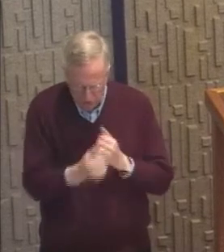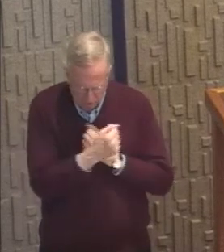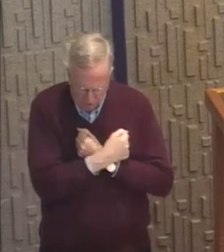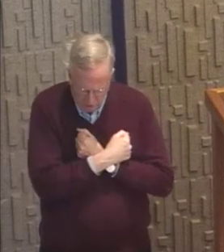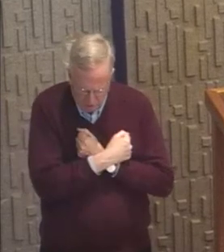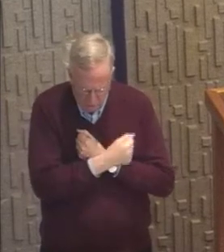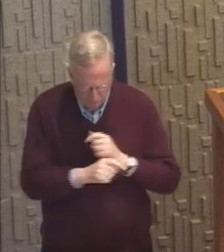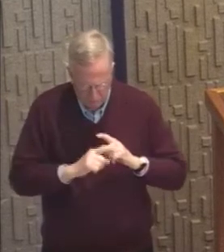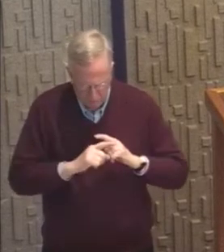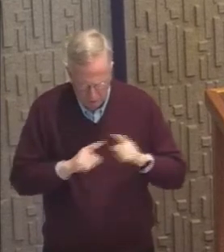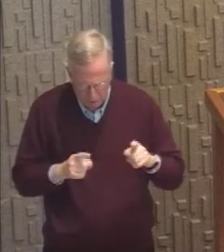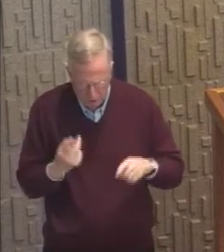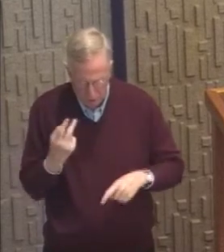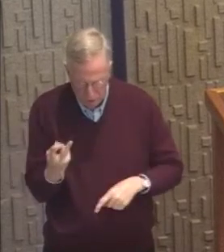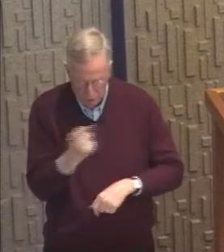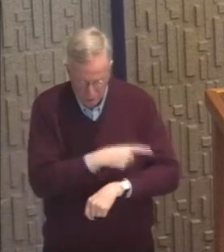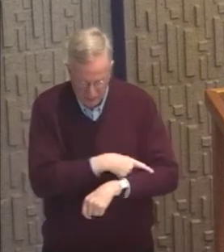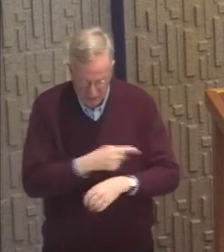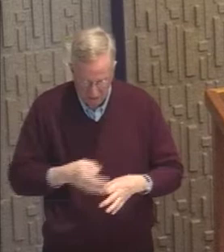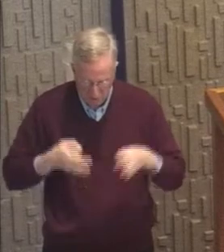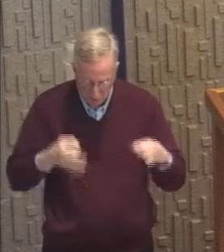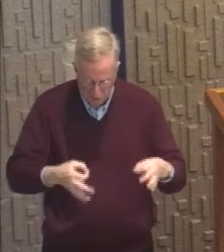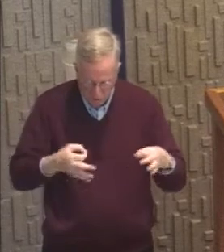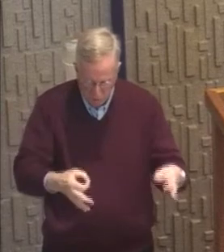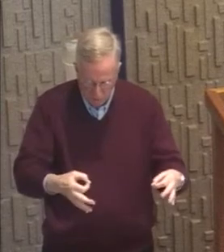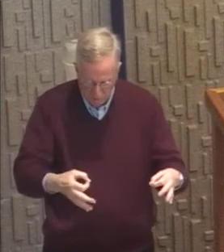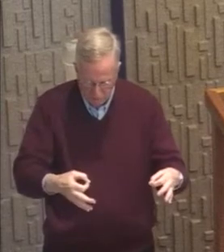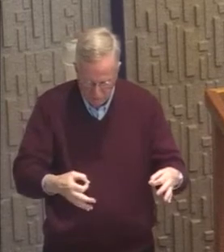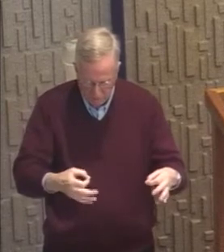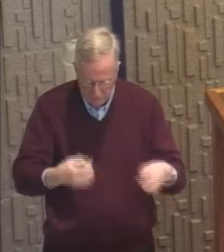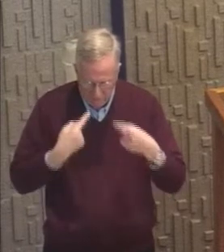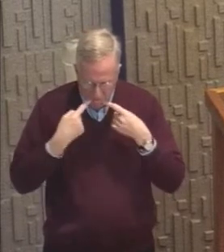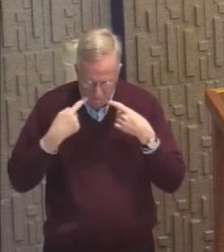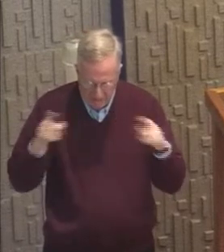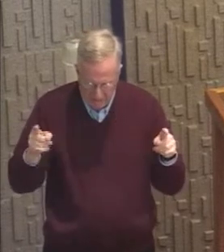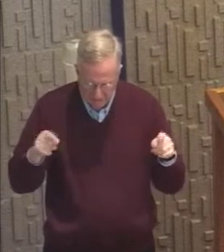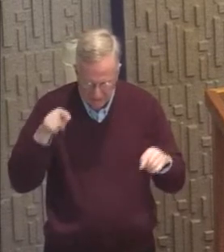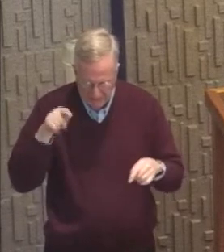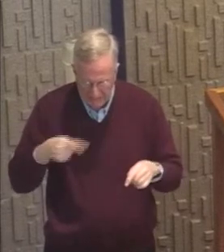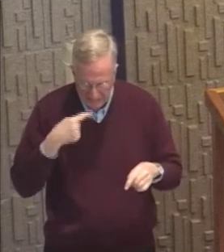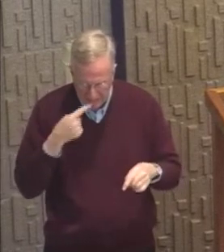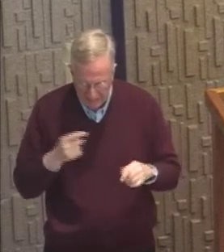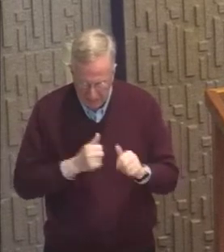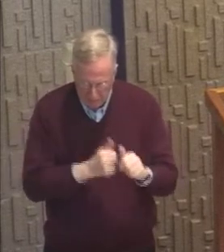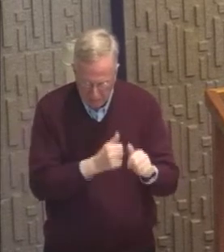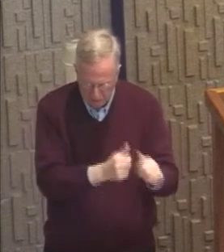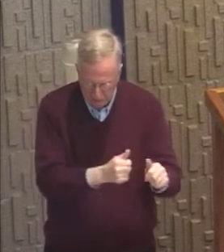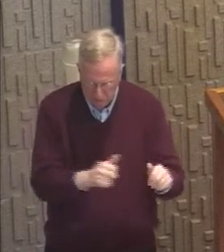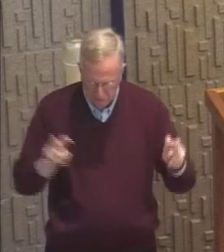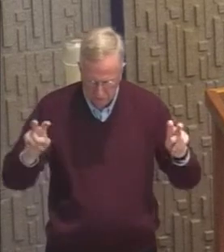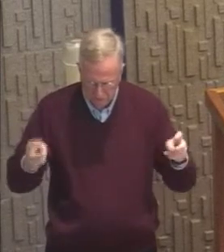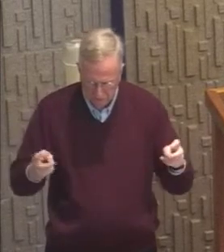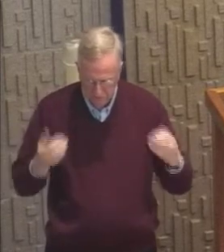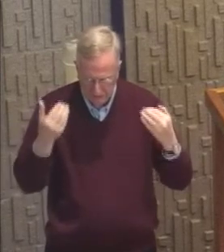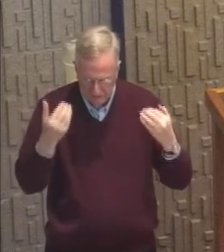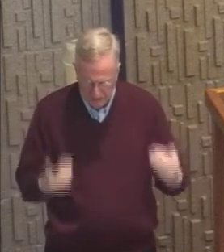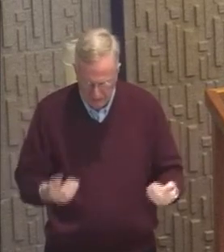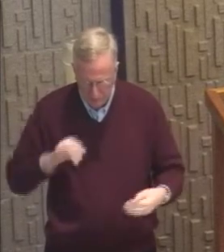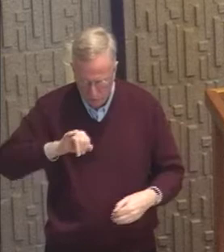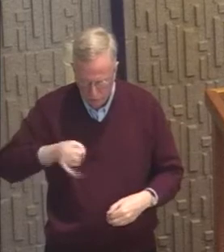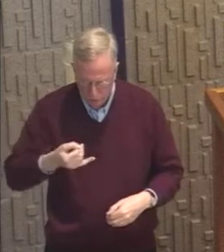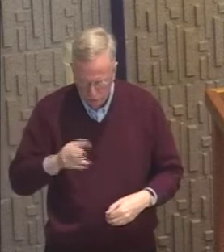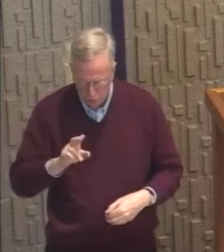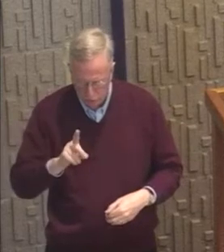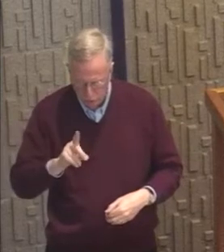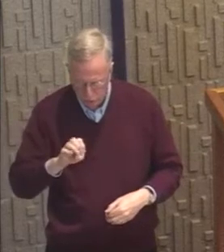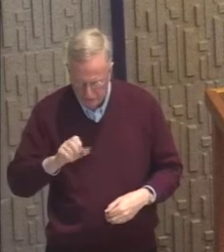Martha and her sister and Lazarus. So when he heard that he was ill, he remained for two days in the place